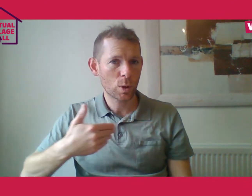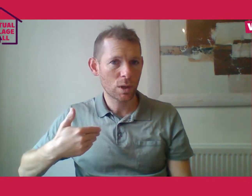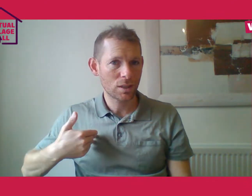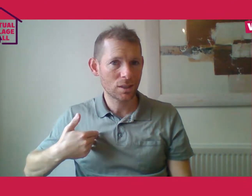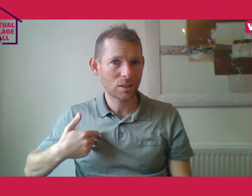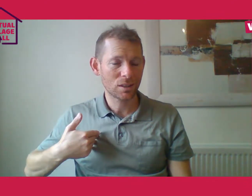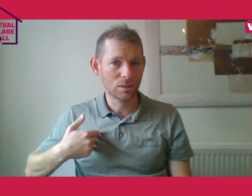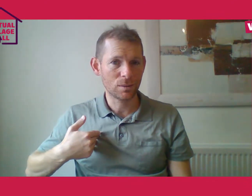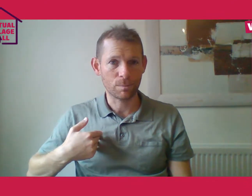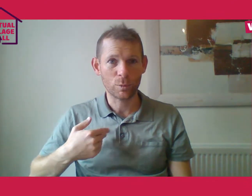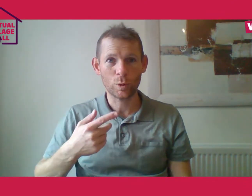morning.